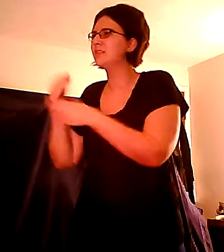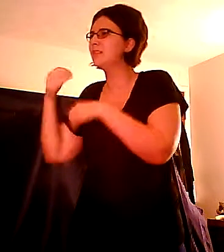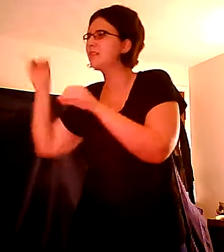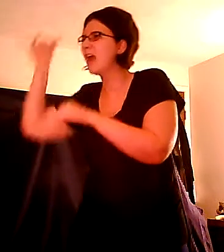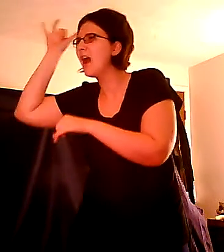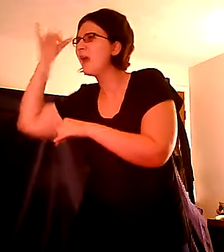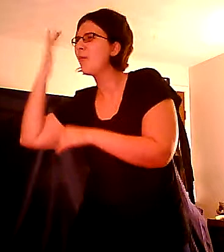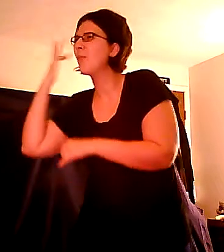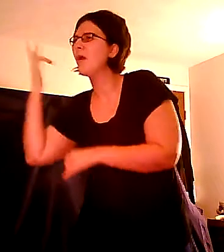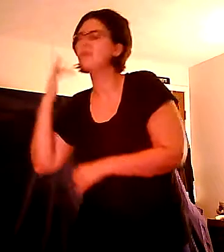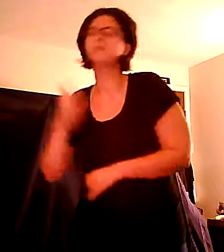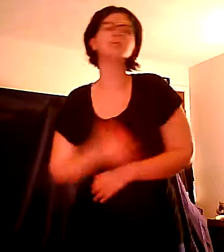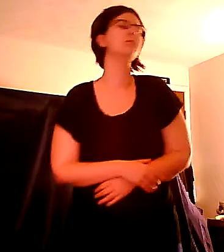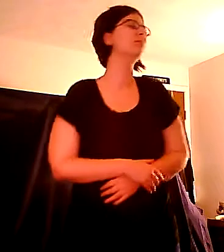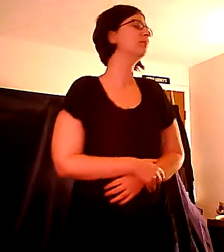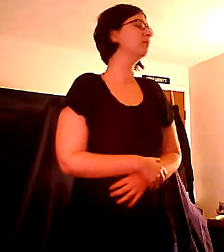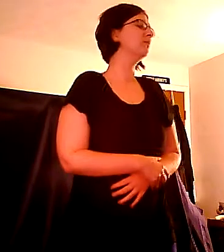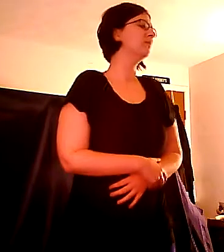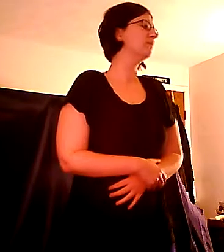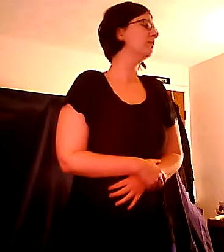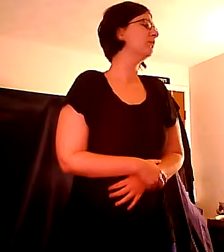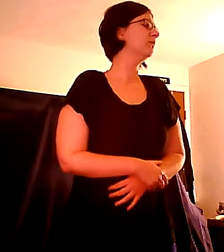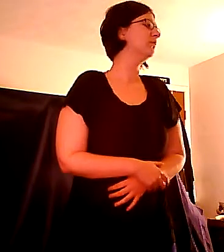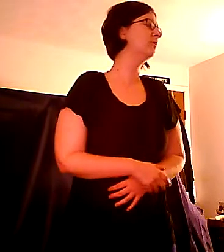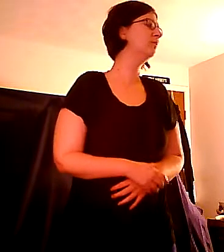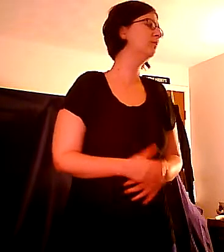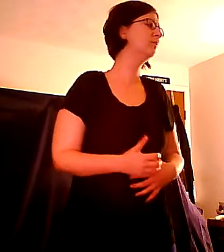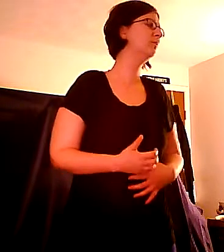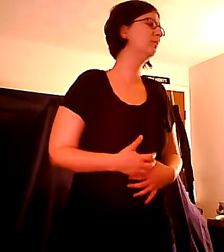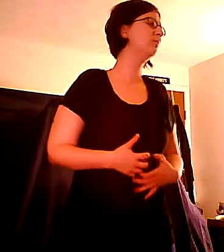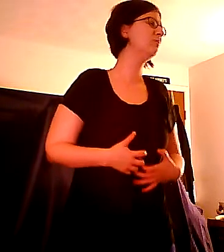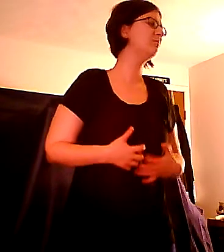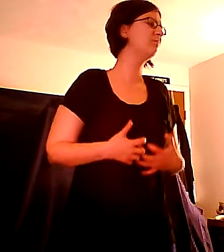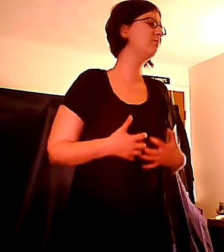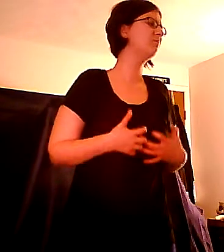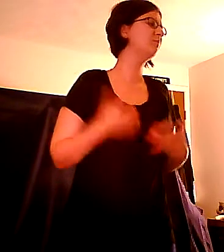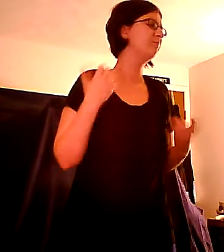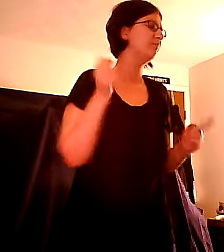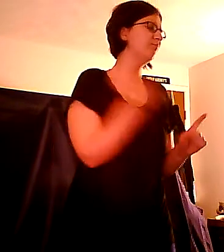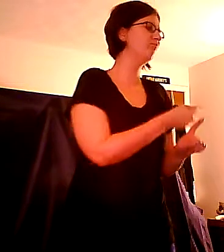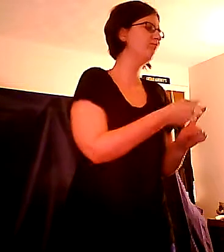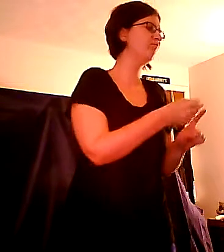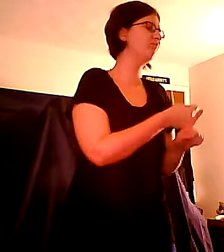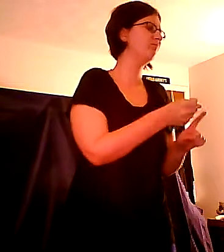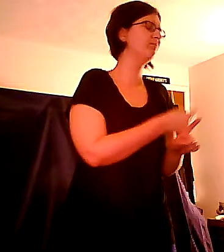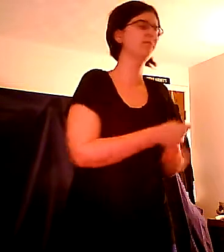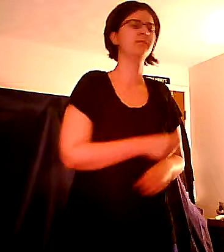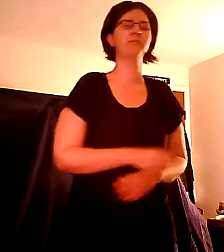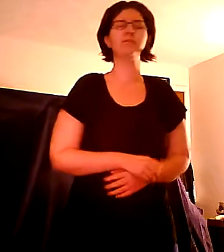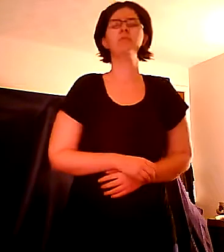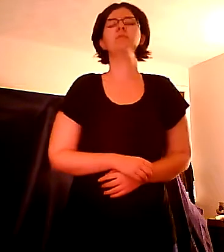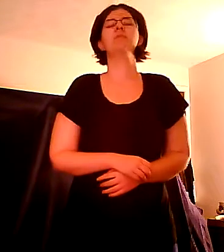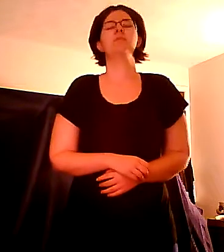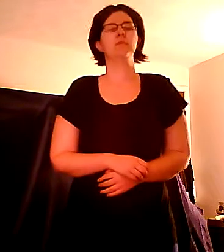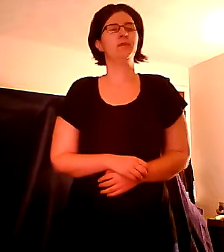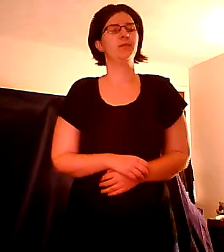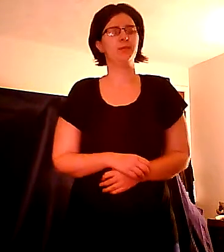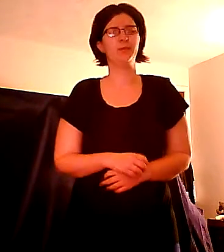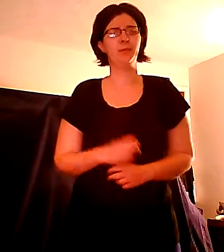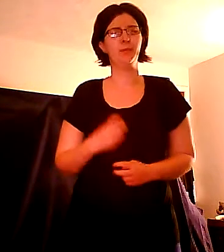When I went to school, I had a dream. I wanted to become a teacher. Teachers looked nice. They wear nice